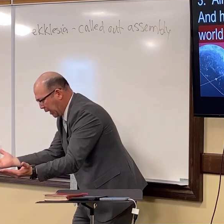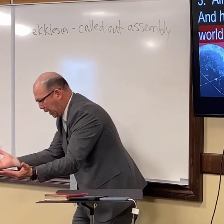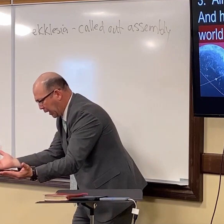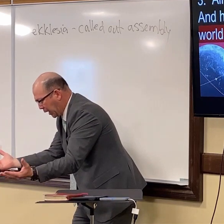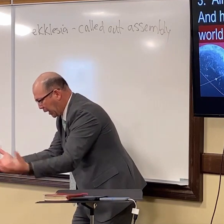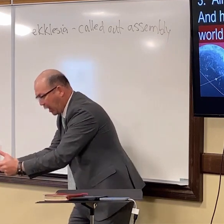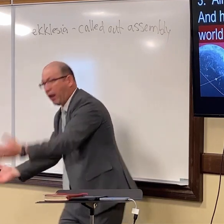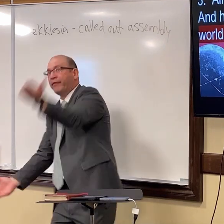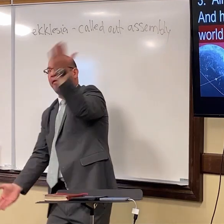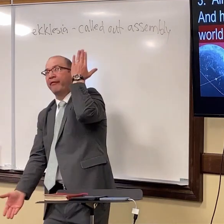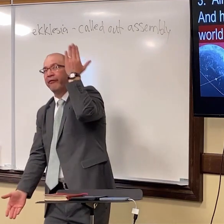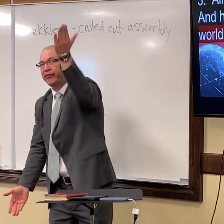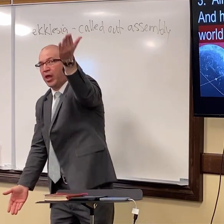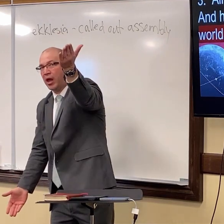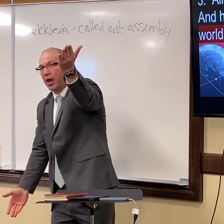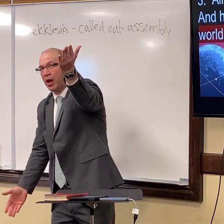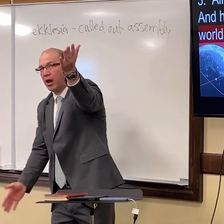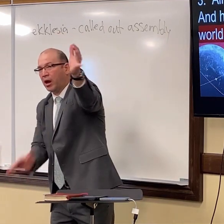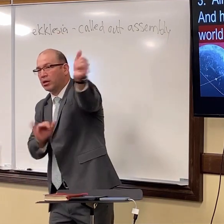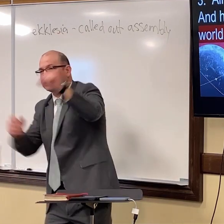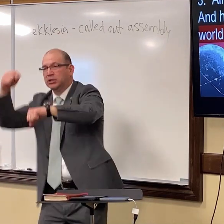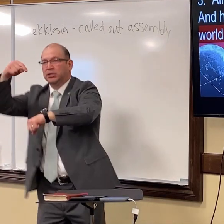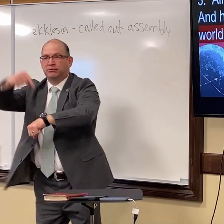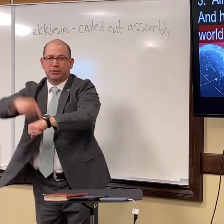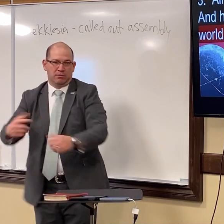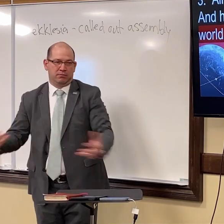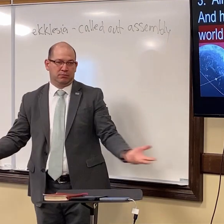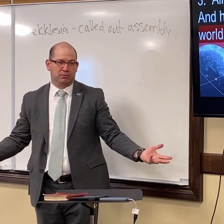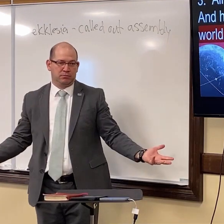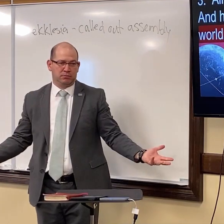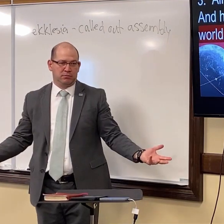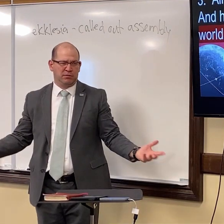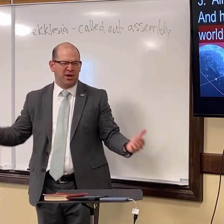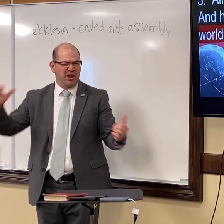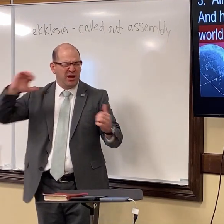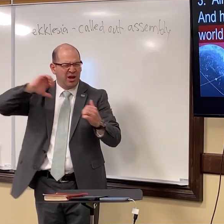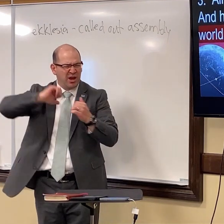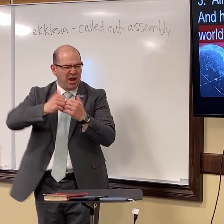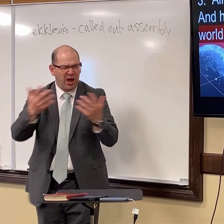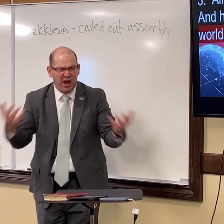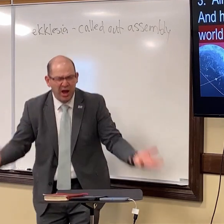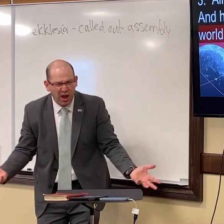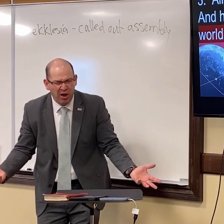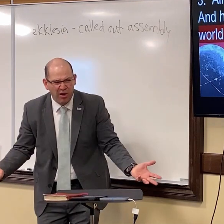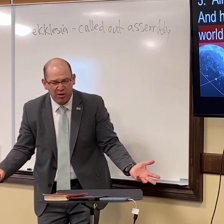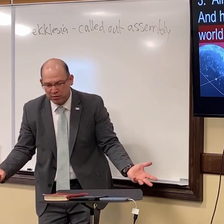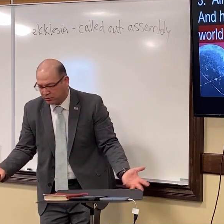people, reaching people in your region and in the regions beyond, same time.